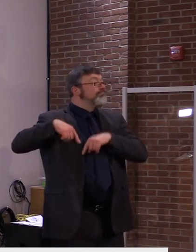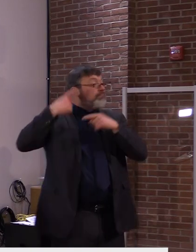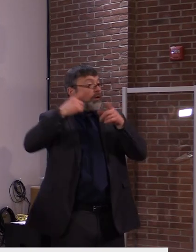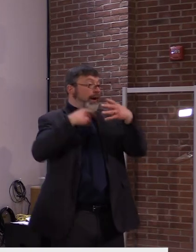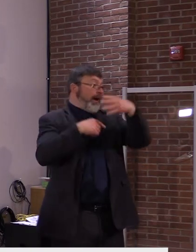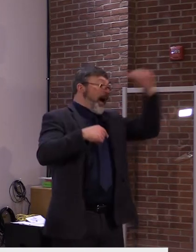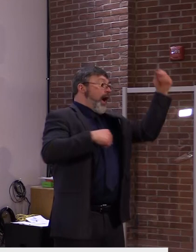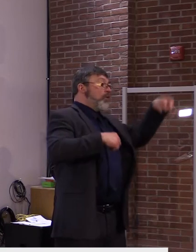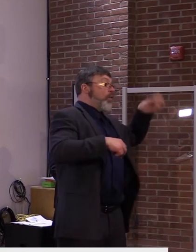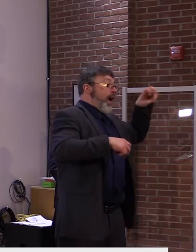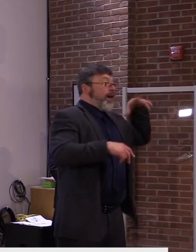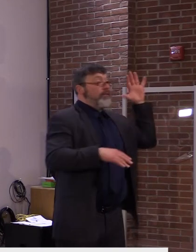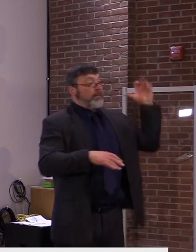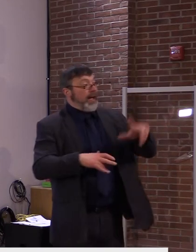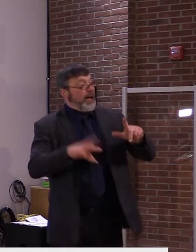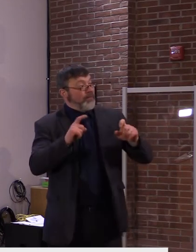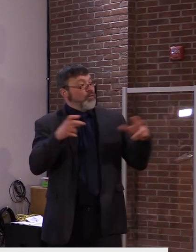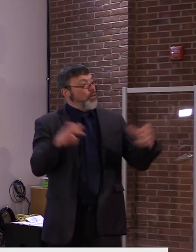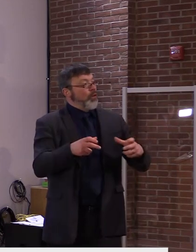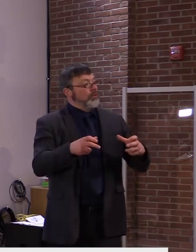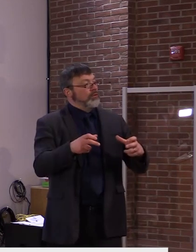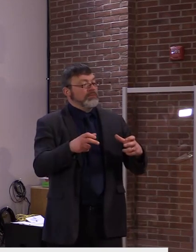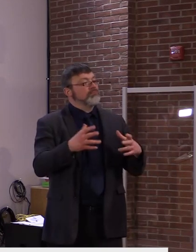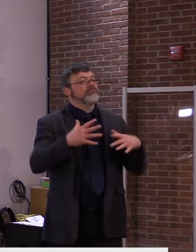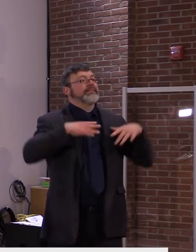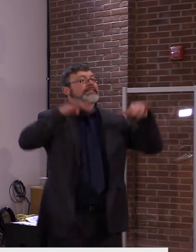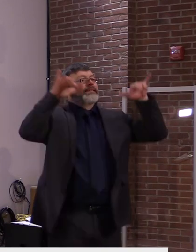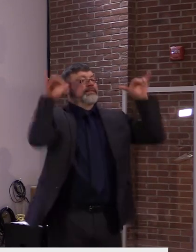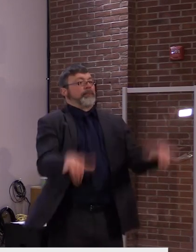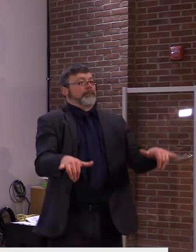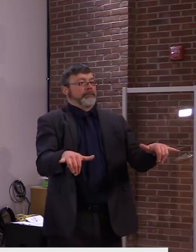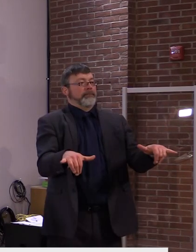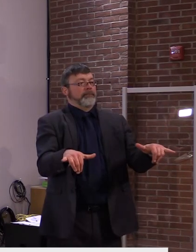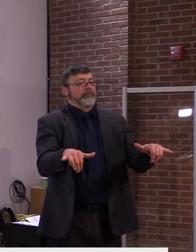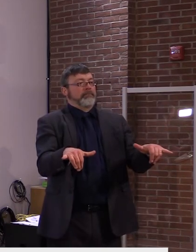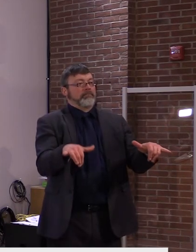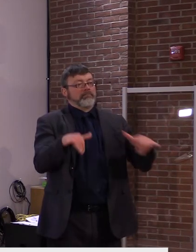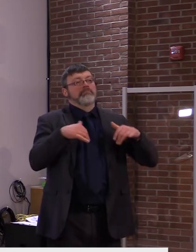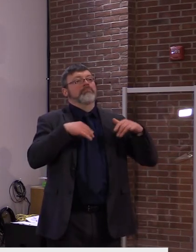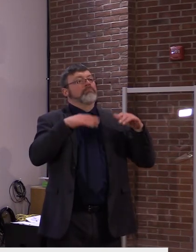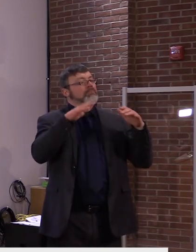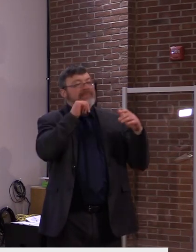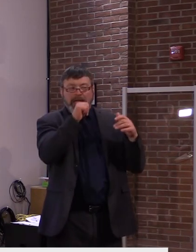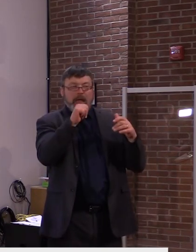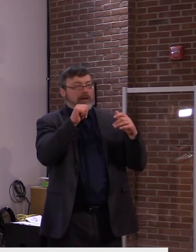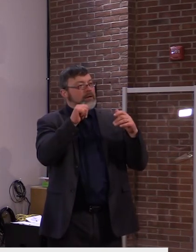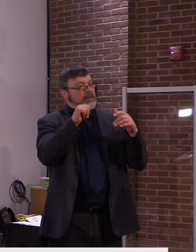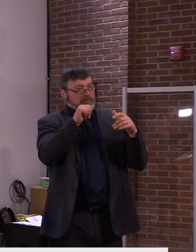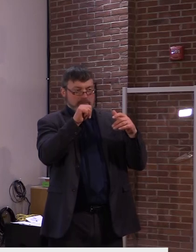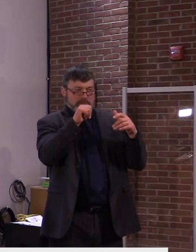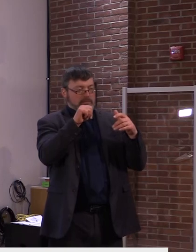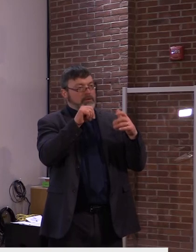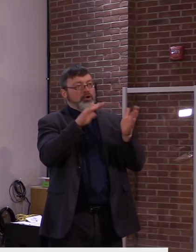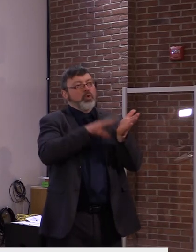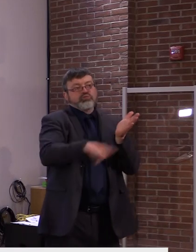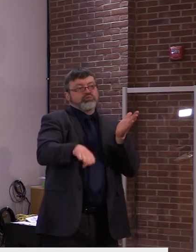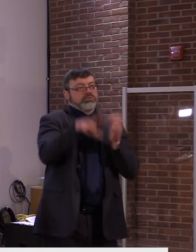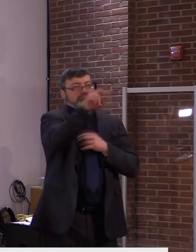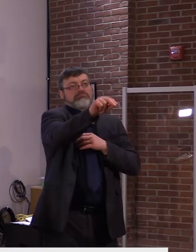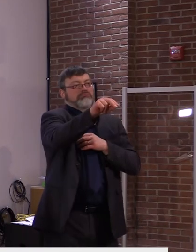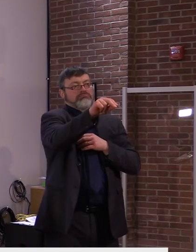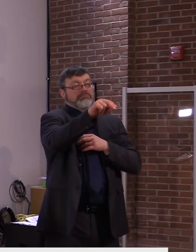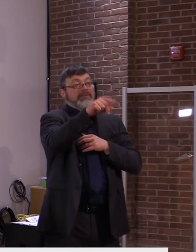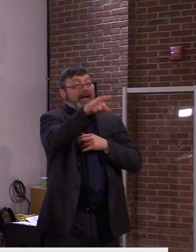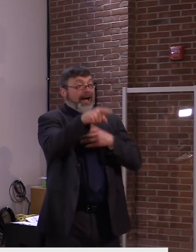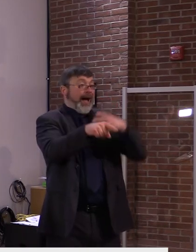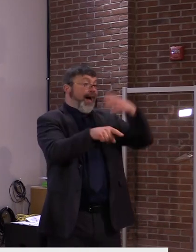fully vaccinated people, but we are being very thoughtful about it and exploring its impact. We hope to